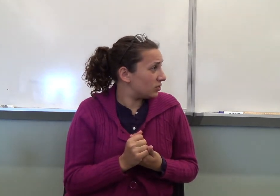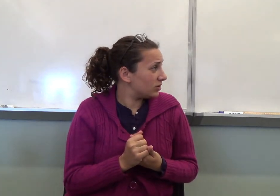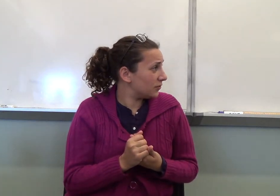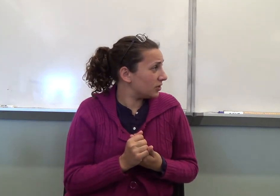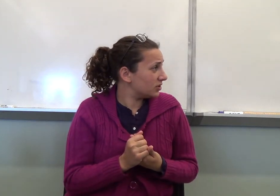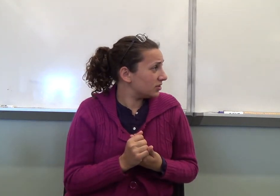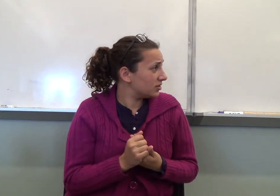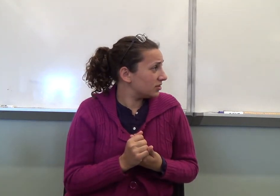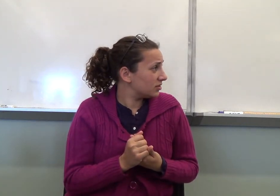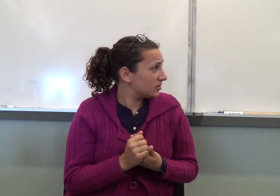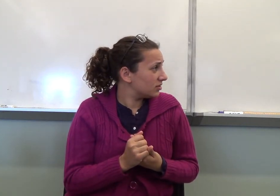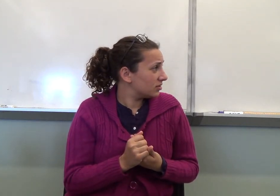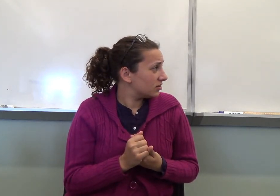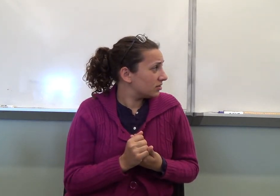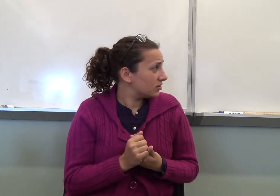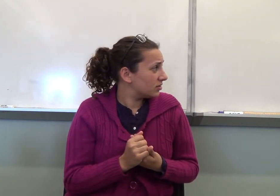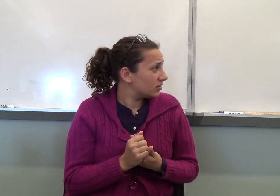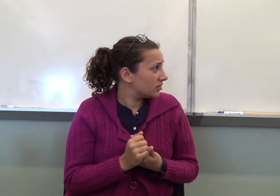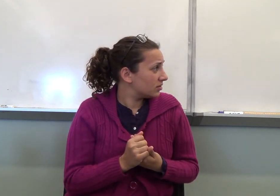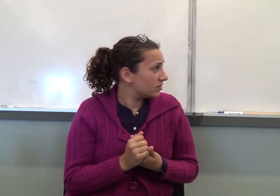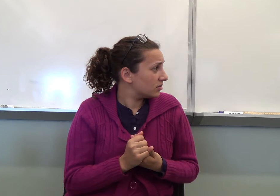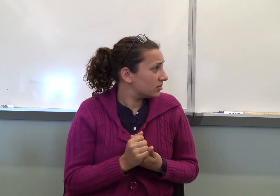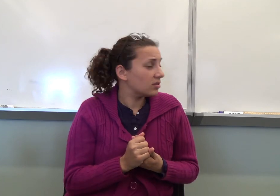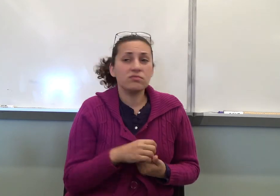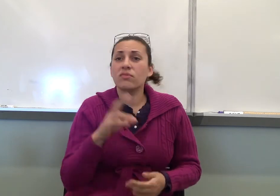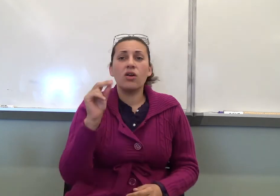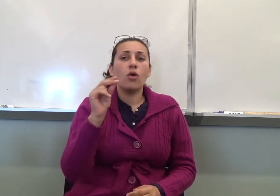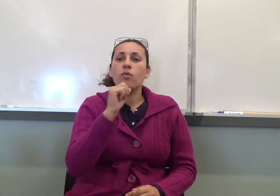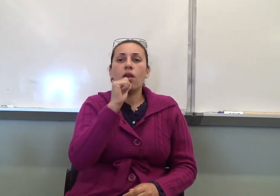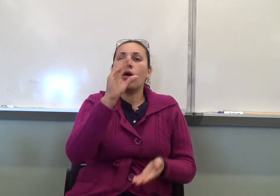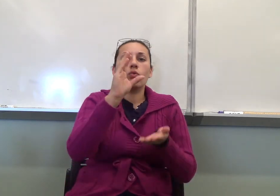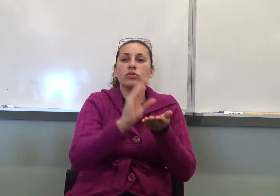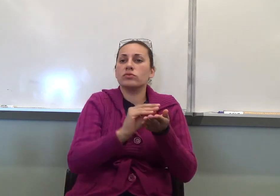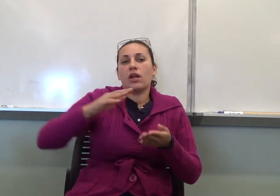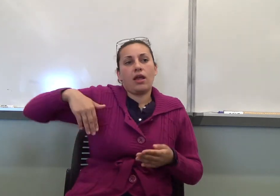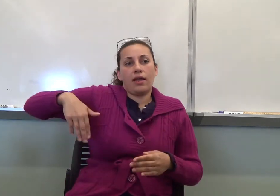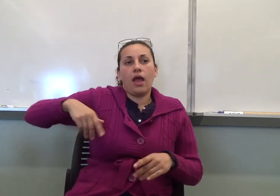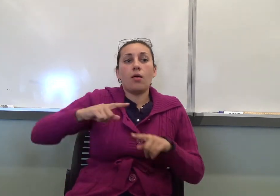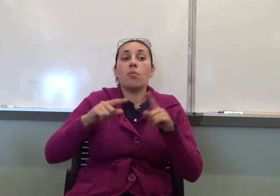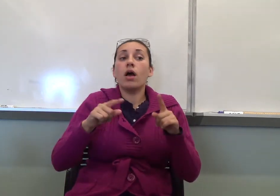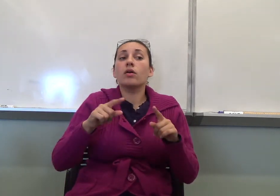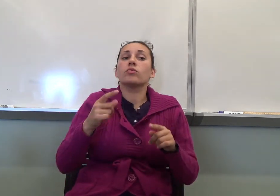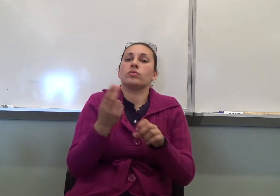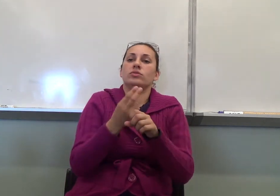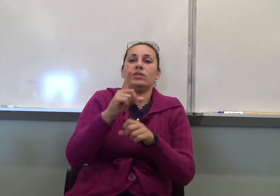reduce first? We're not reducing, we're going to switch to the LCD. Okay.